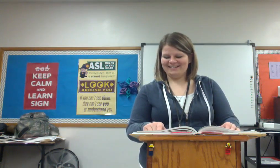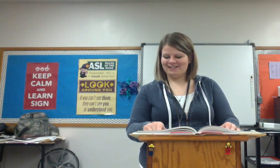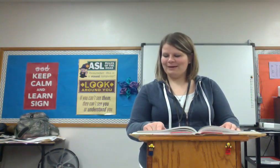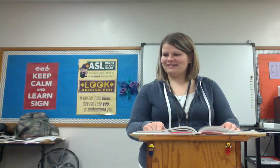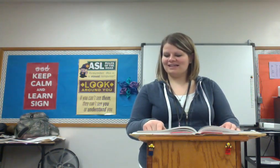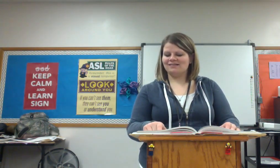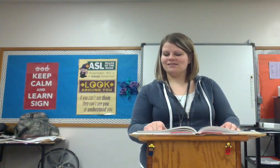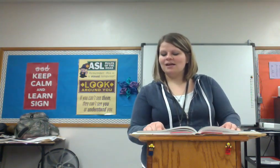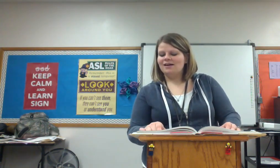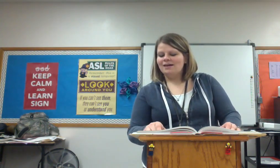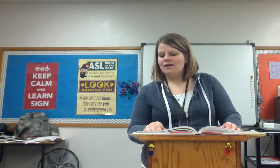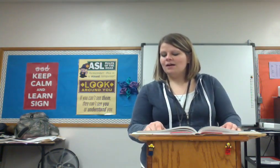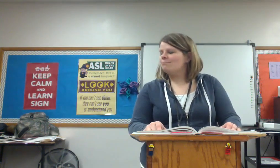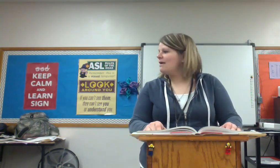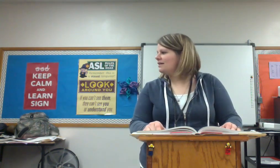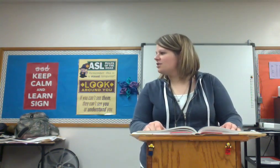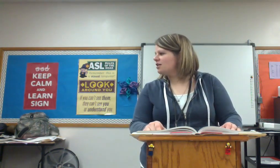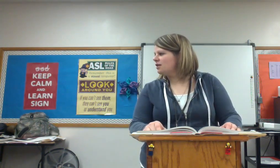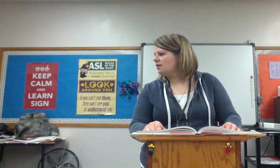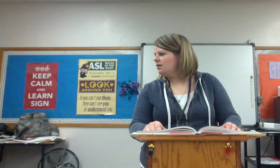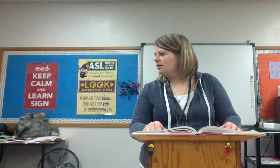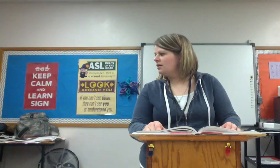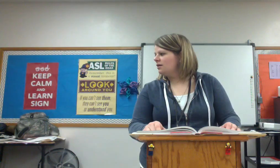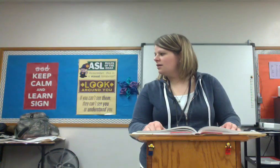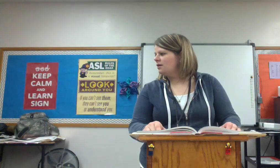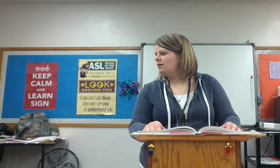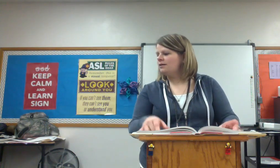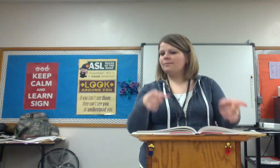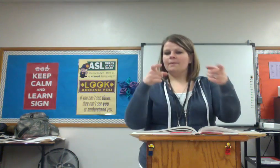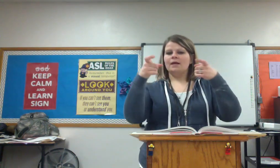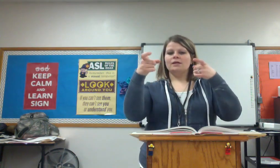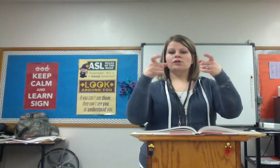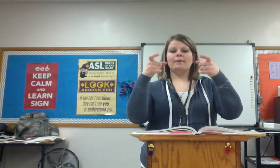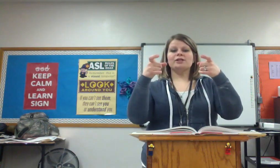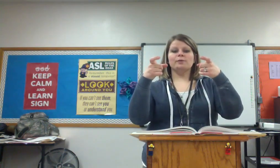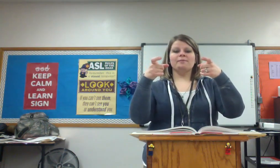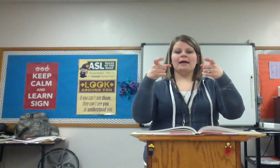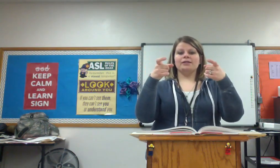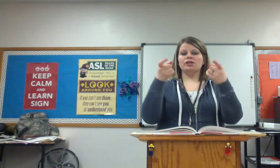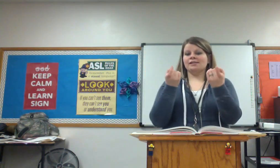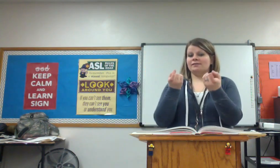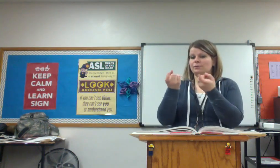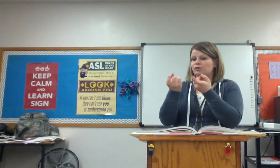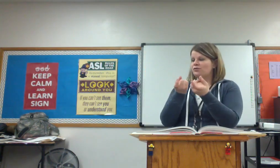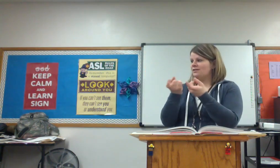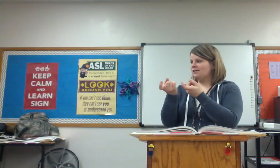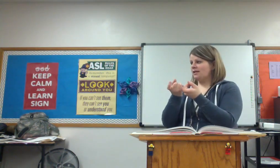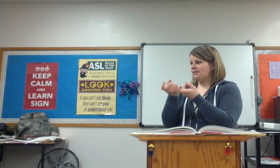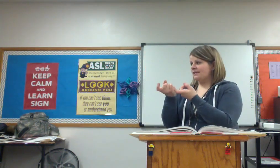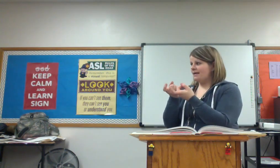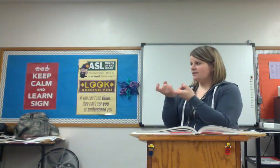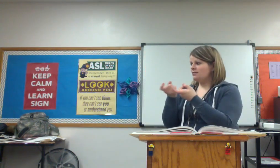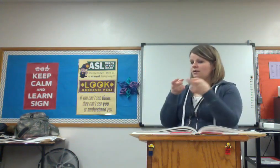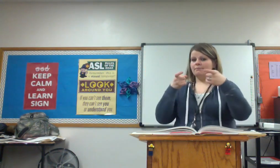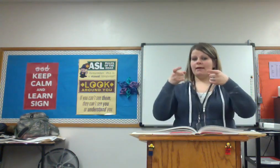It's mad skills. Manager. Yep. So I make sure with manager, because when you do this, it's like skate.